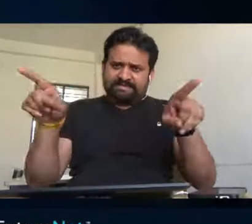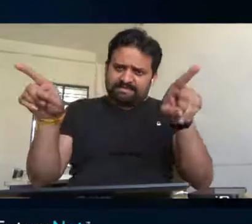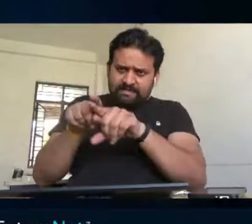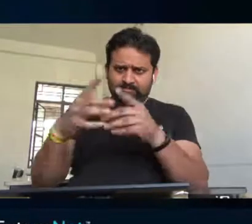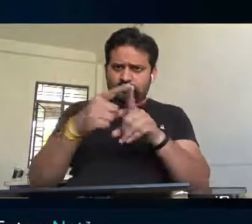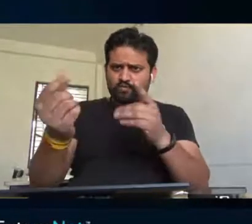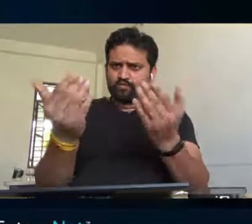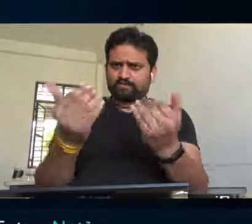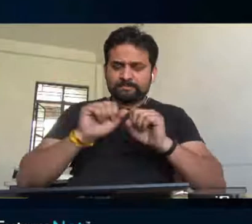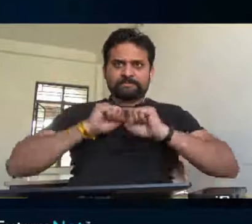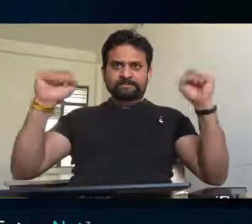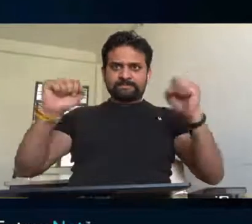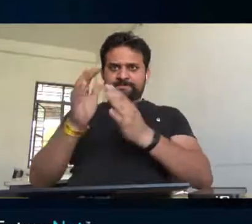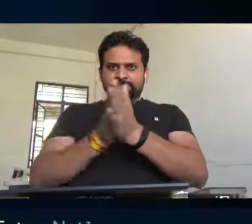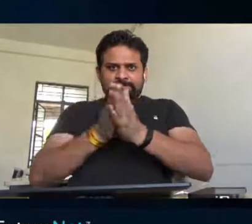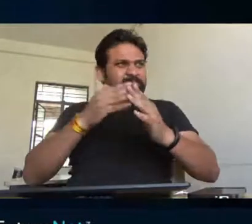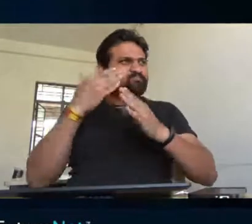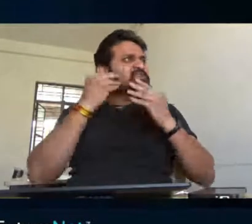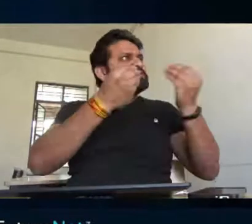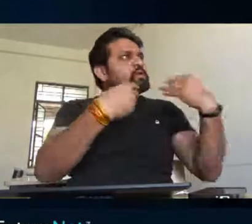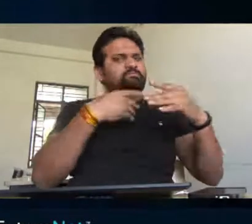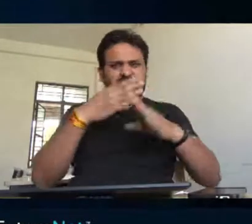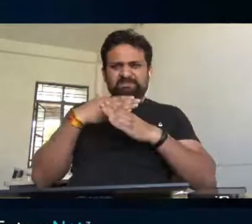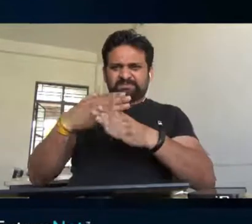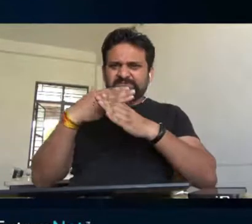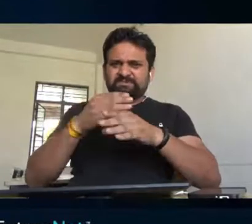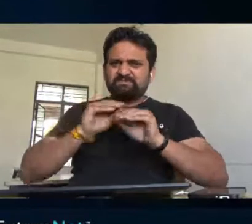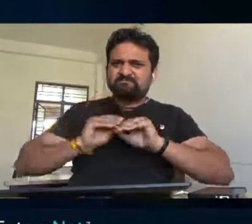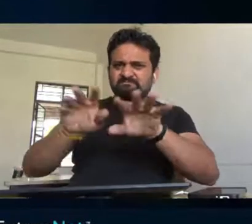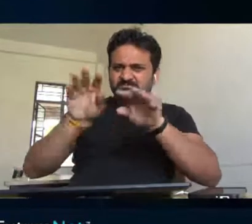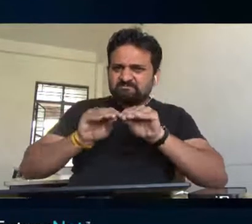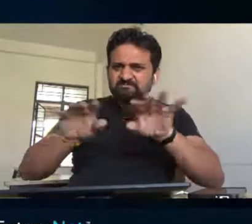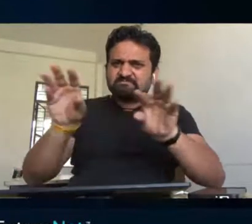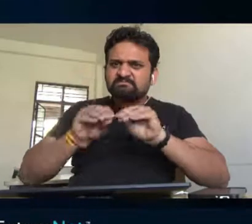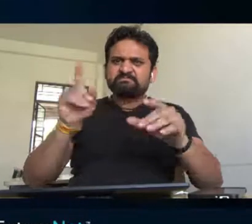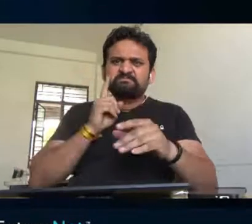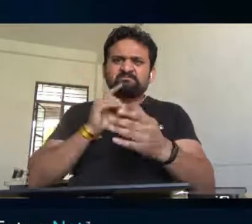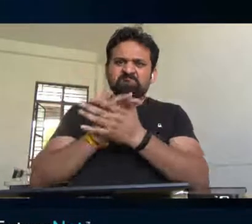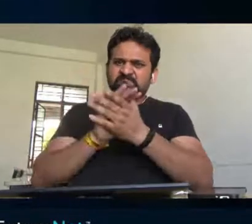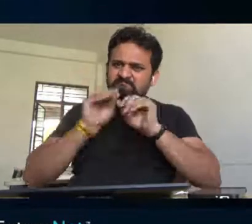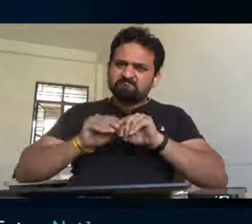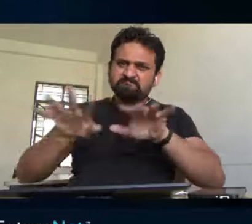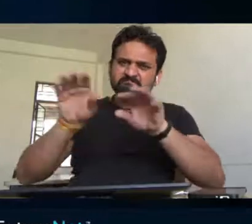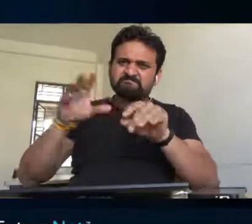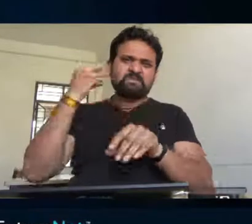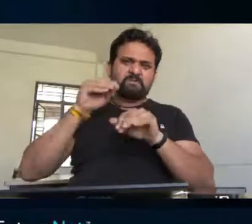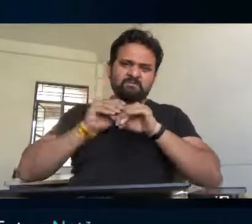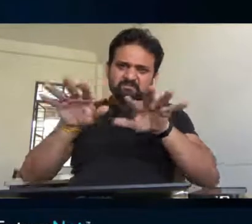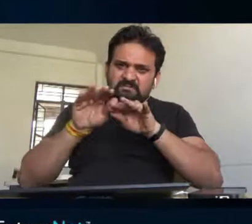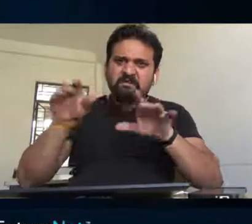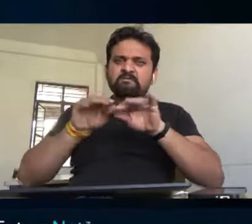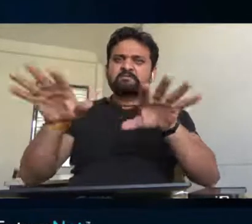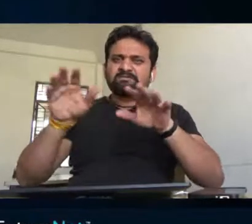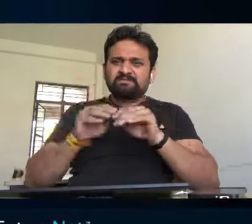many people. They have the income and the lifestyle of a millionaire, and you, ladies and